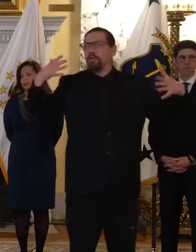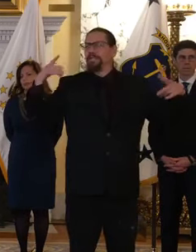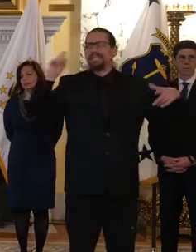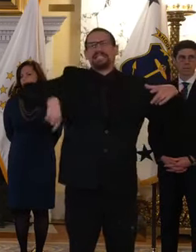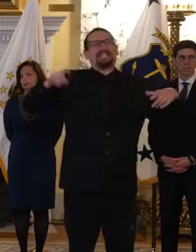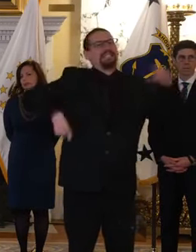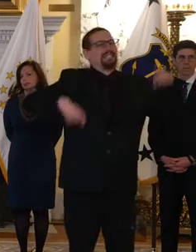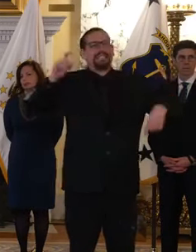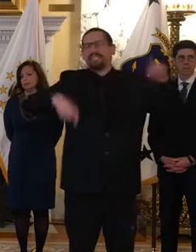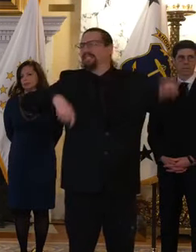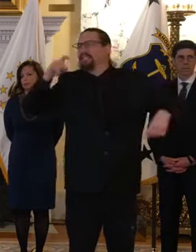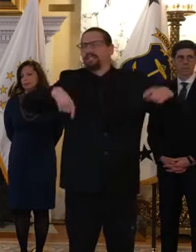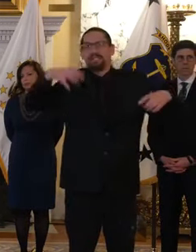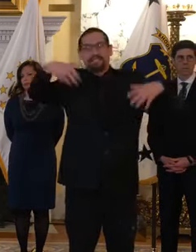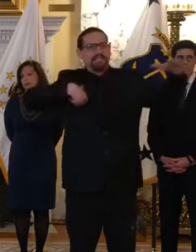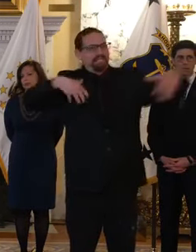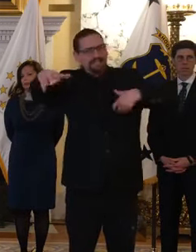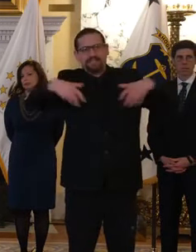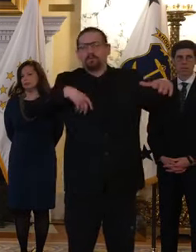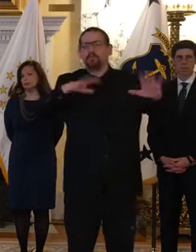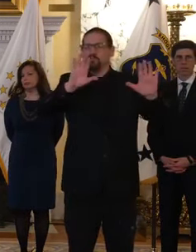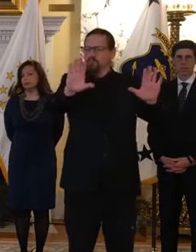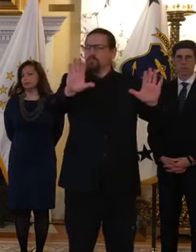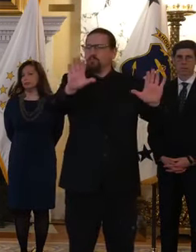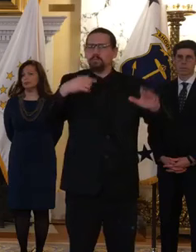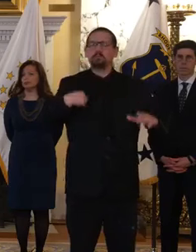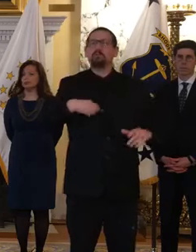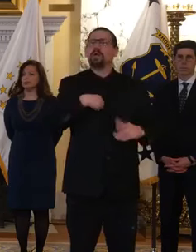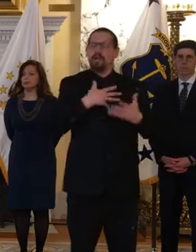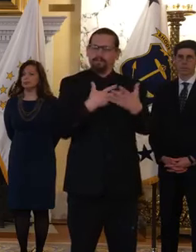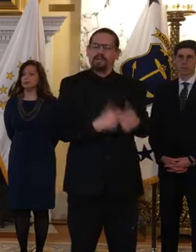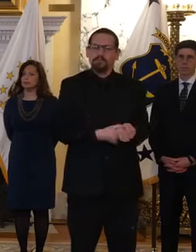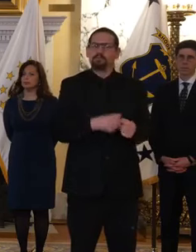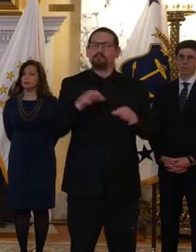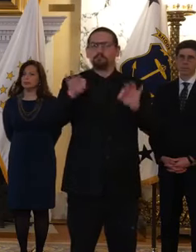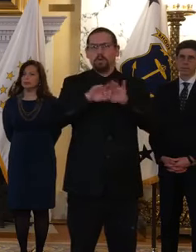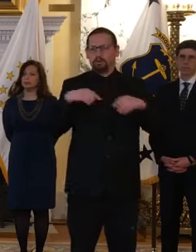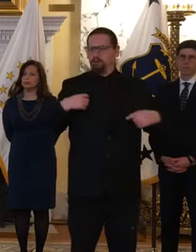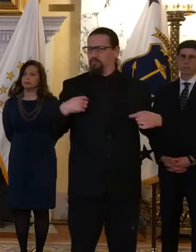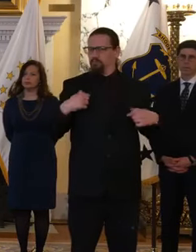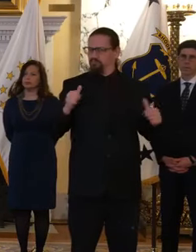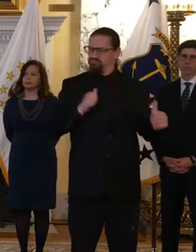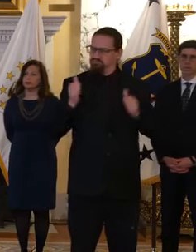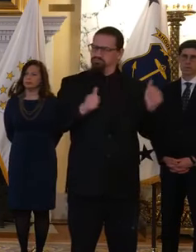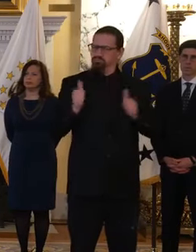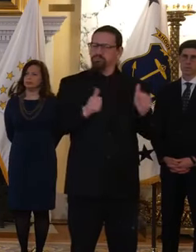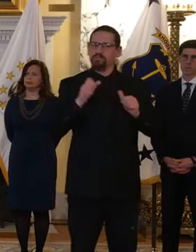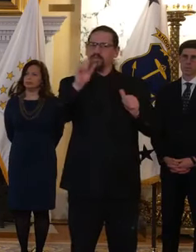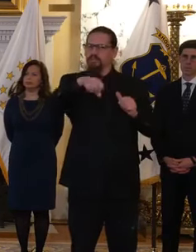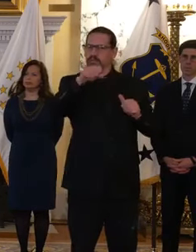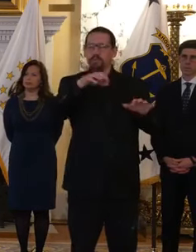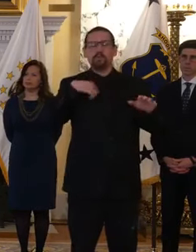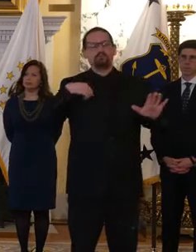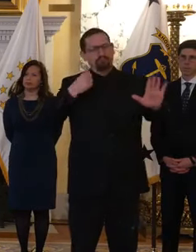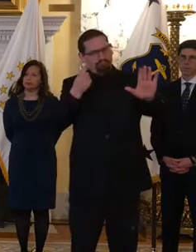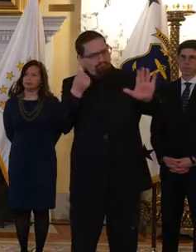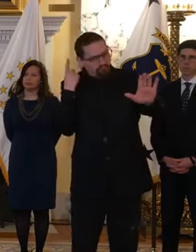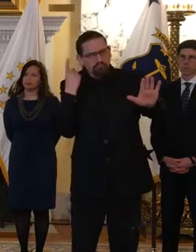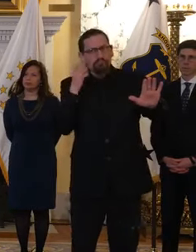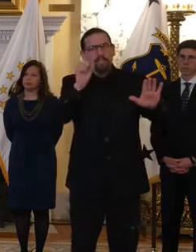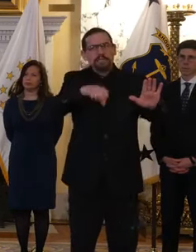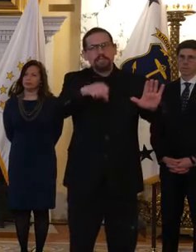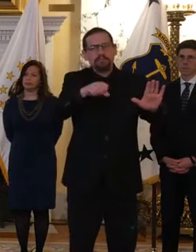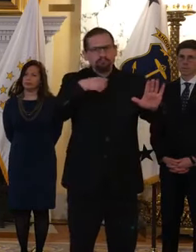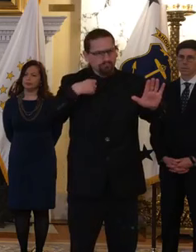certainly be confident that we have a very aggressive approach. We definitely understand the importance for healthcare workers to have